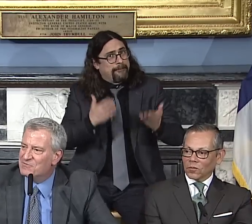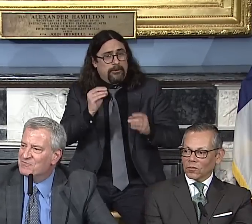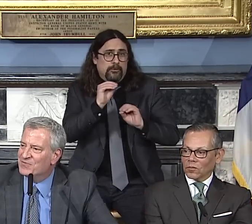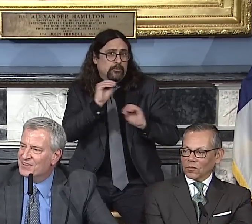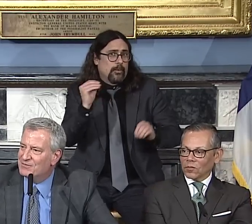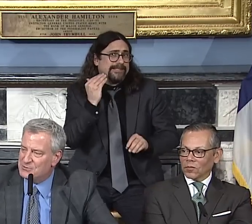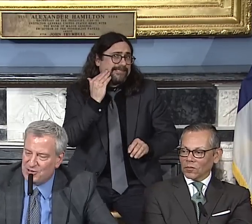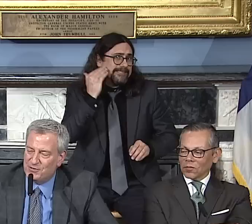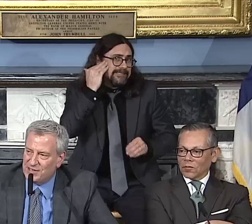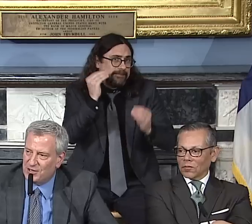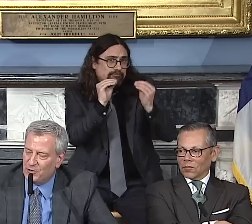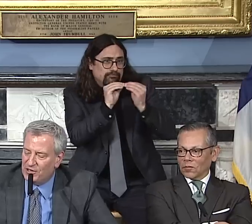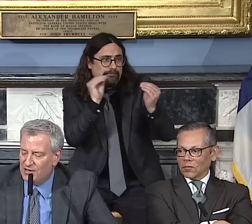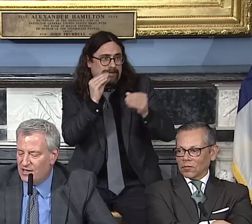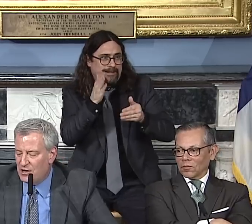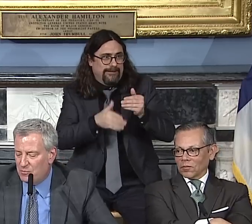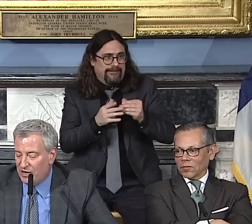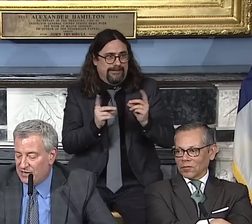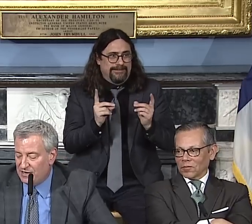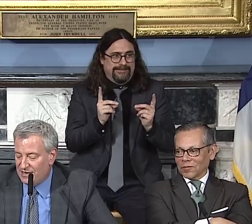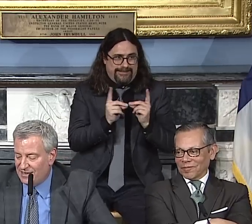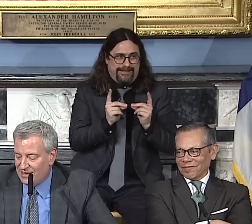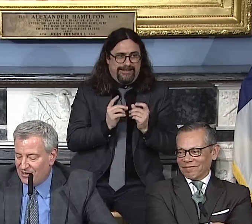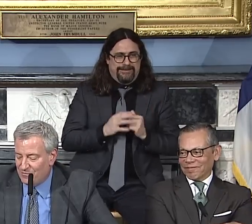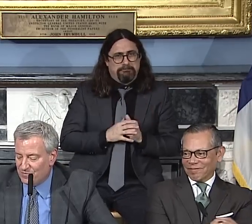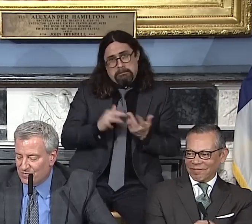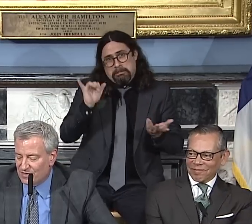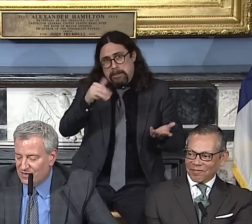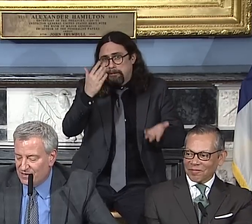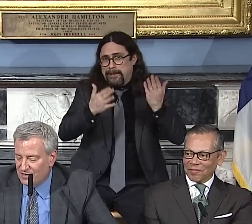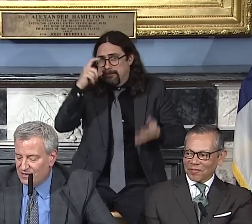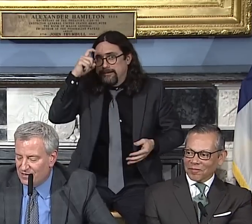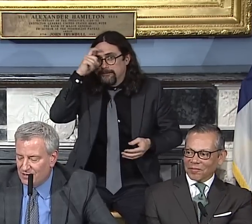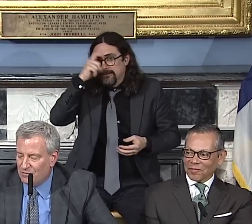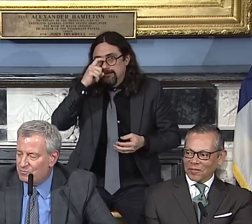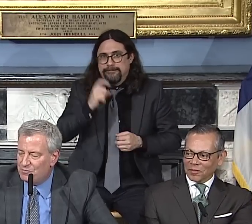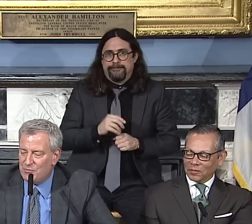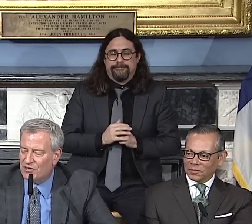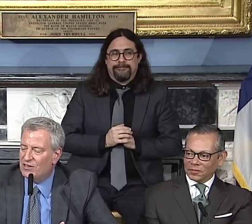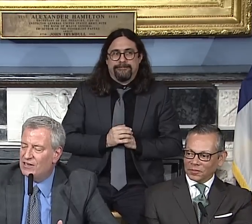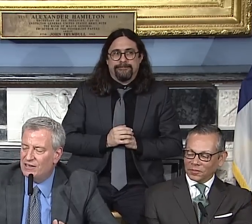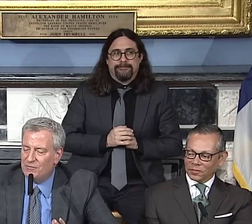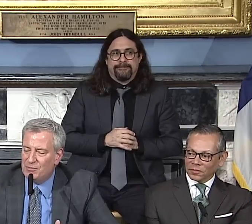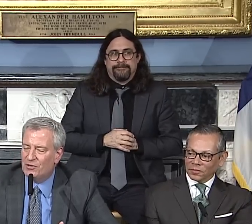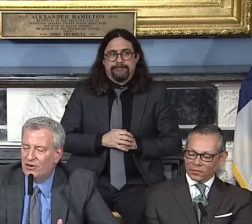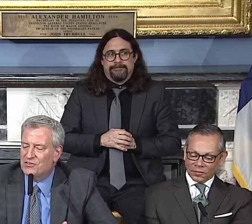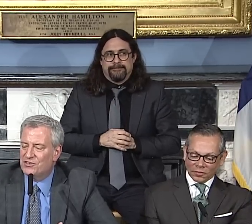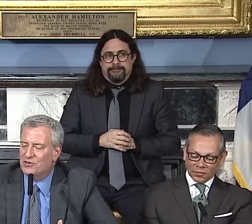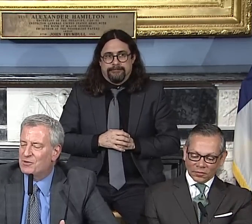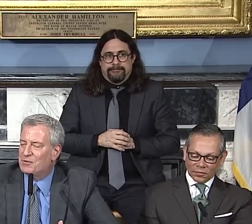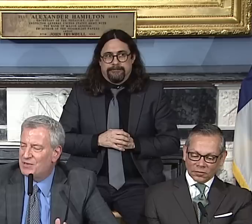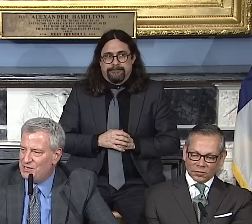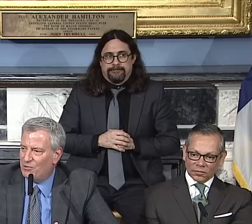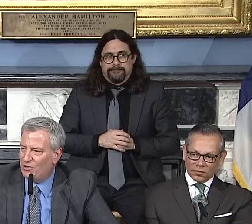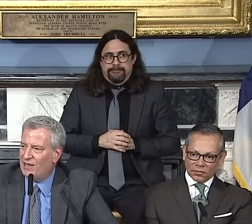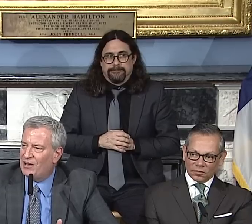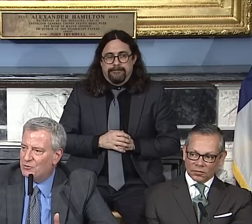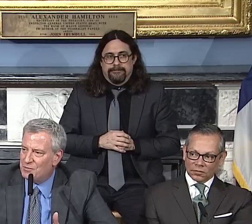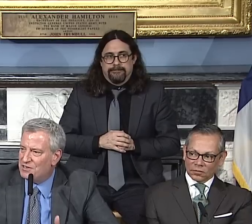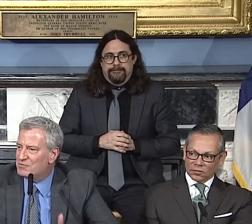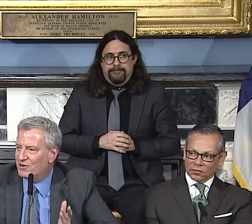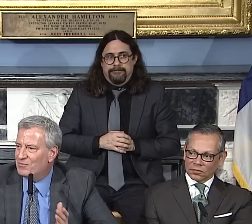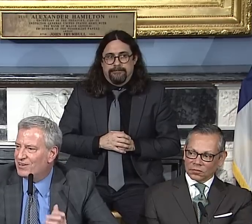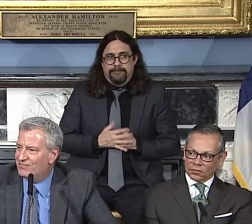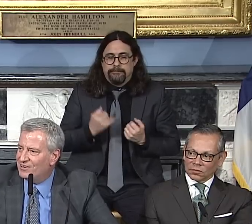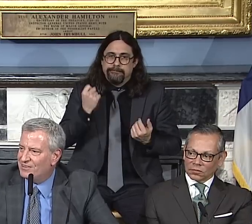wise, especially if it didn't go well. But people are still going to be people. How